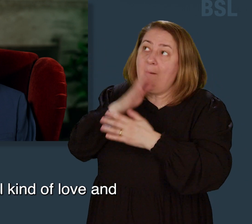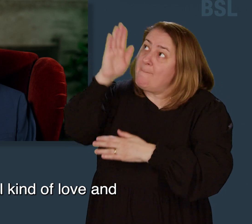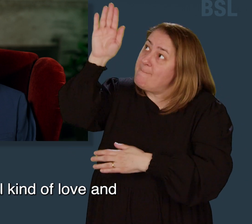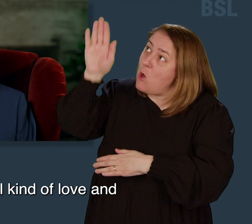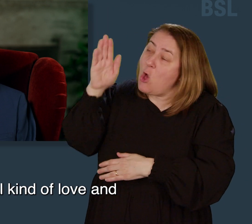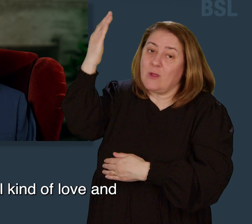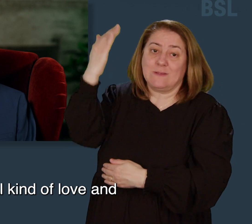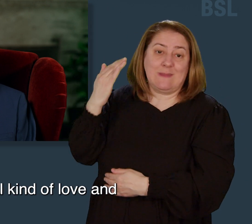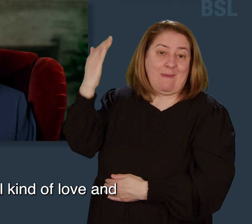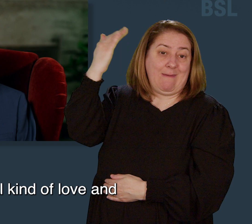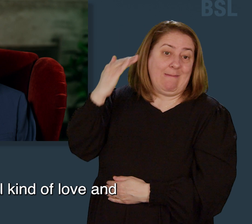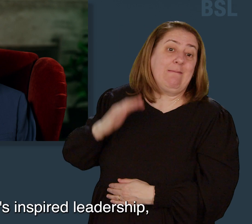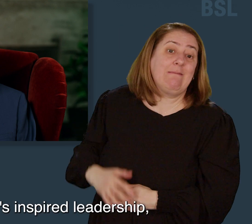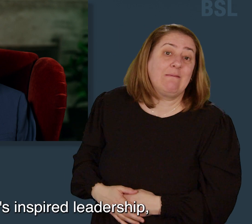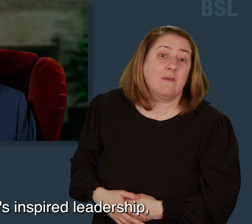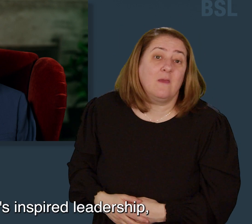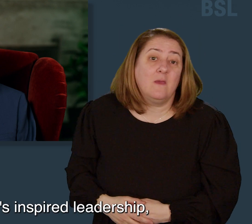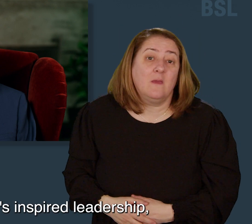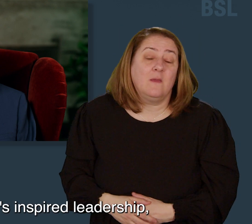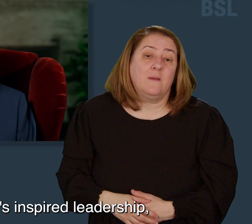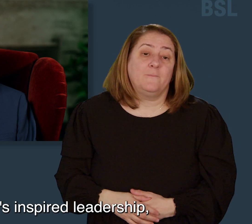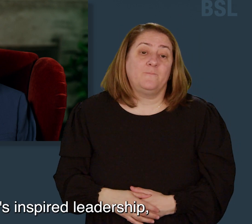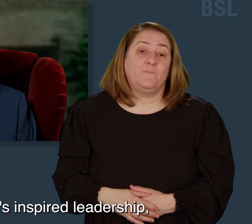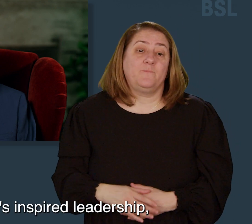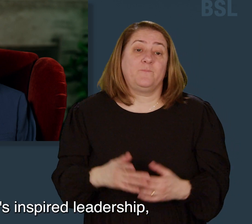love and mercy.